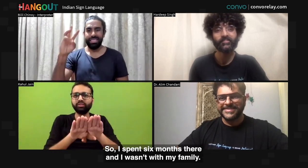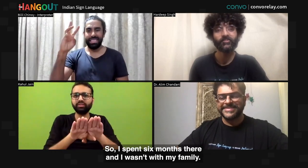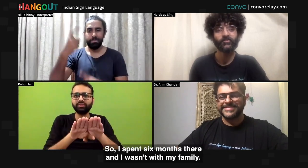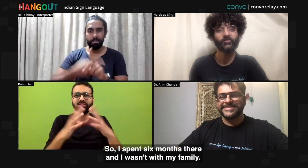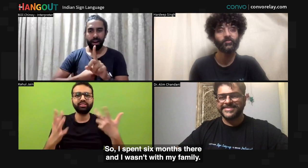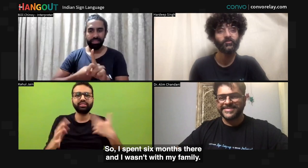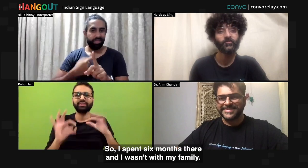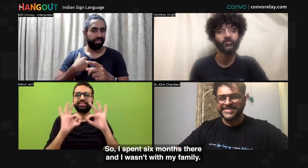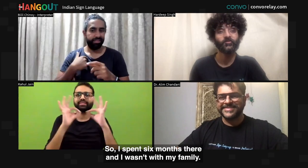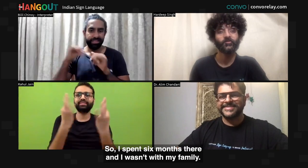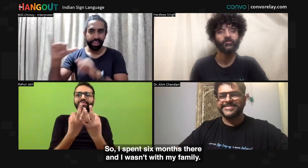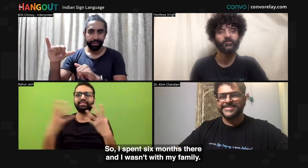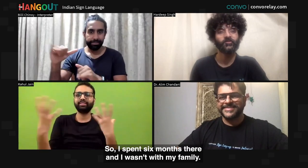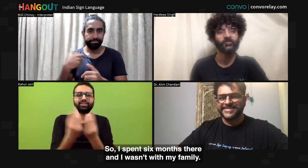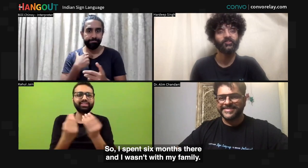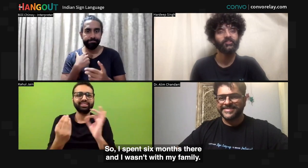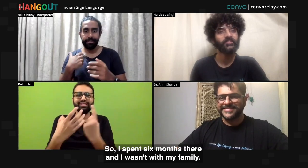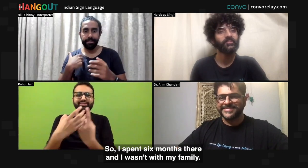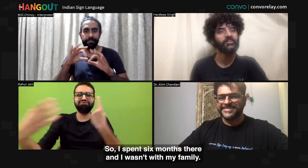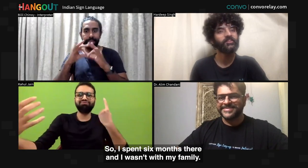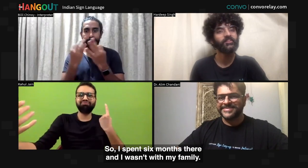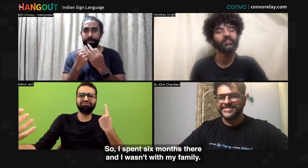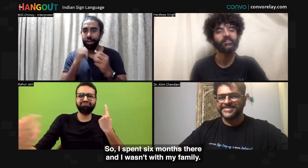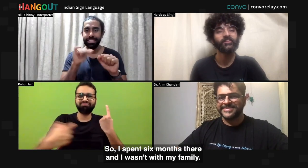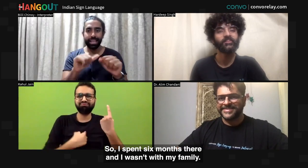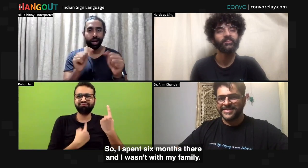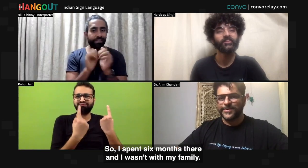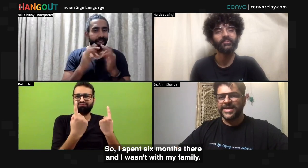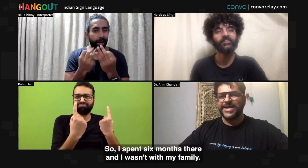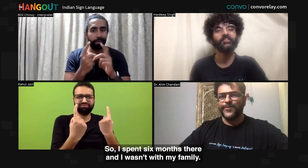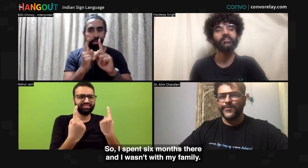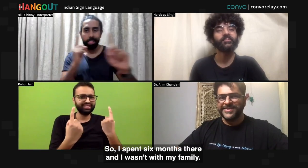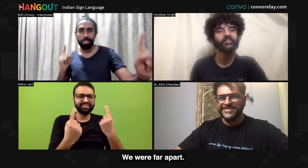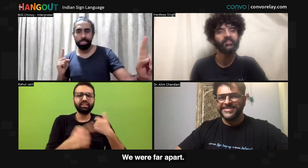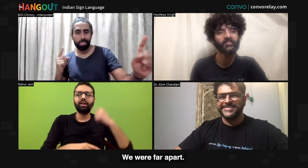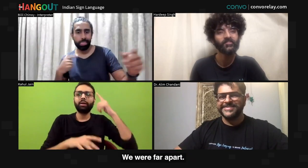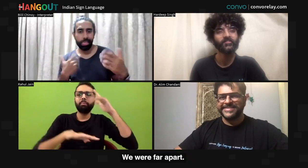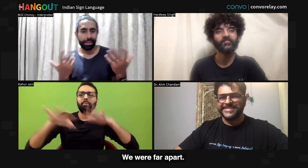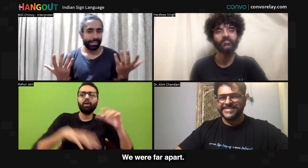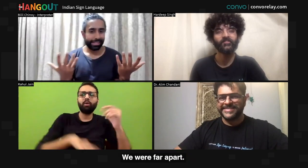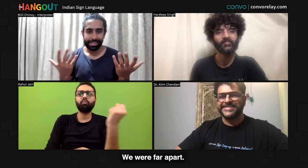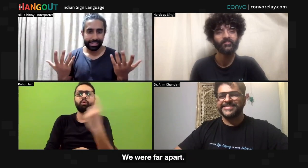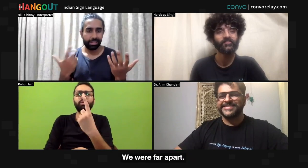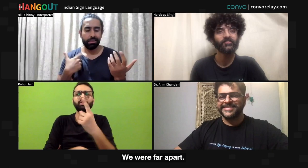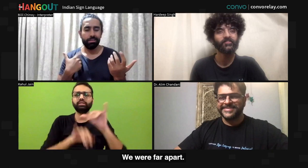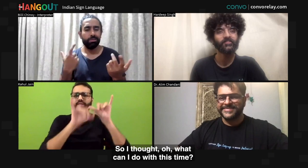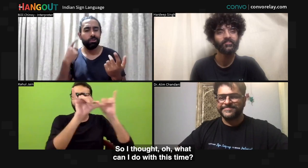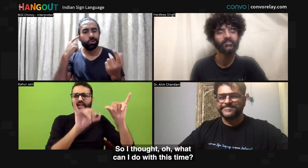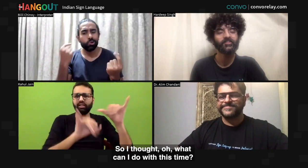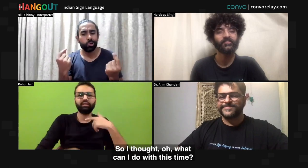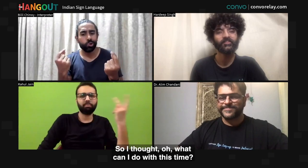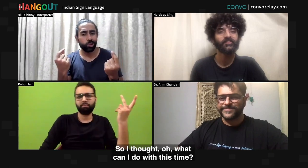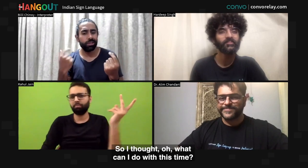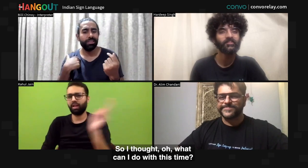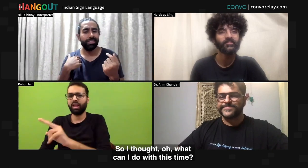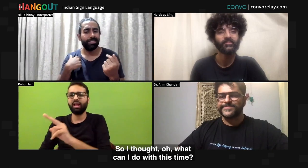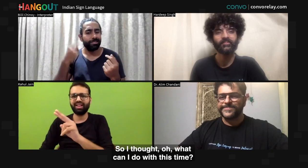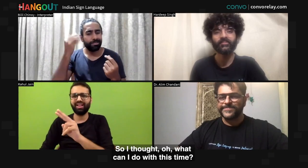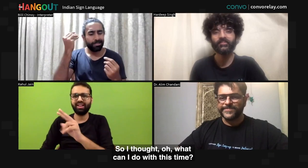so, I spent six months there, and, uh, I wasn't with my family. We were far apart. So, I thought, well, what can